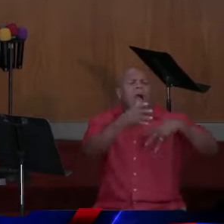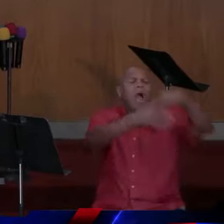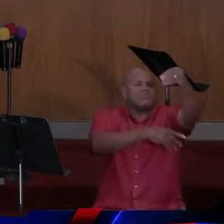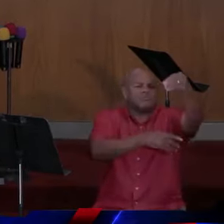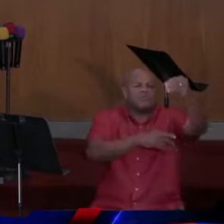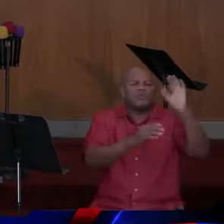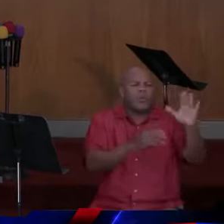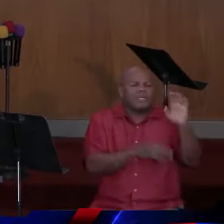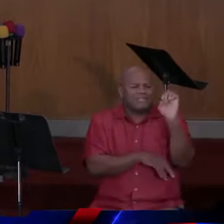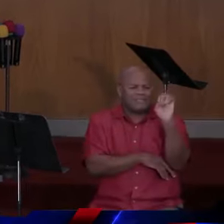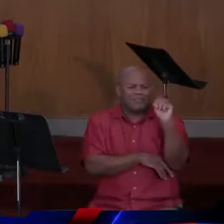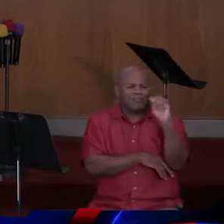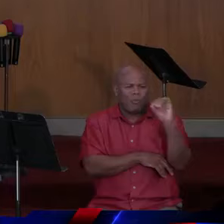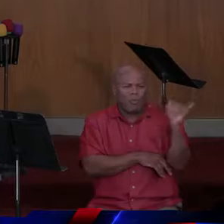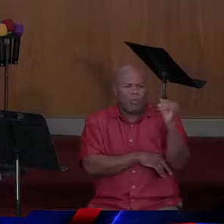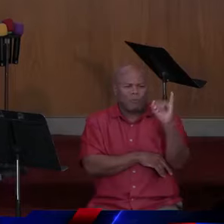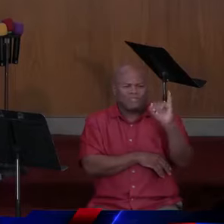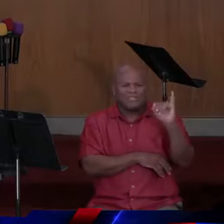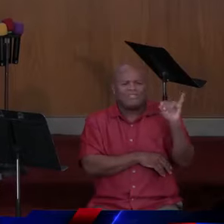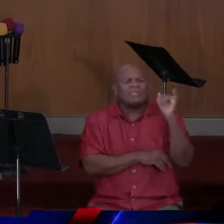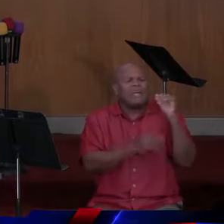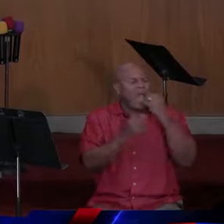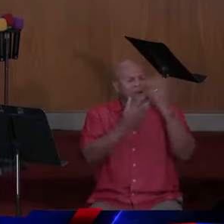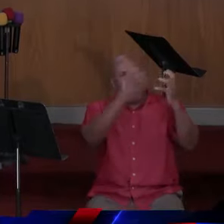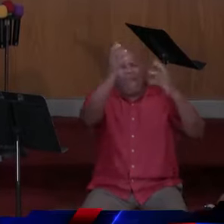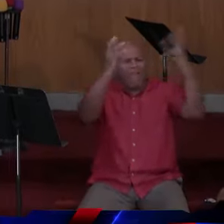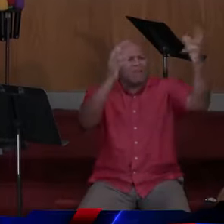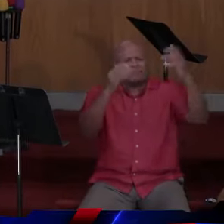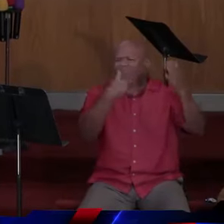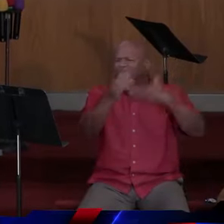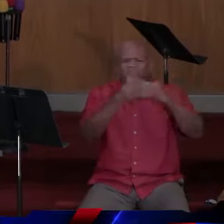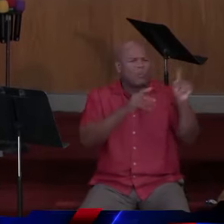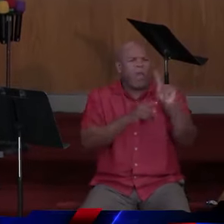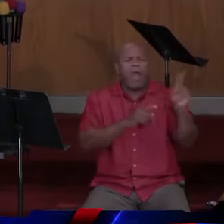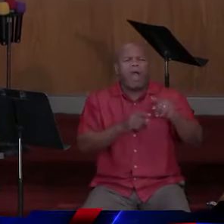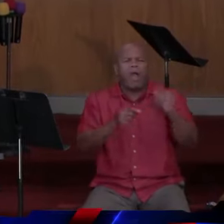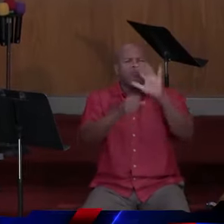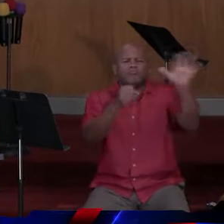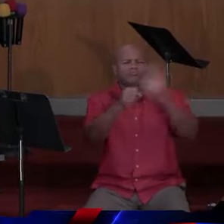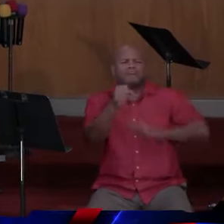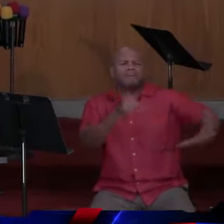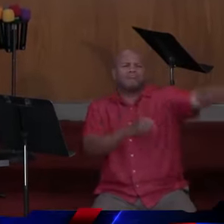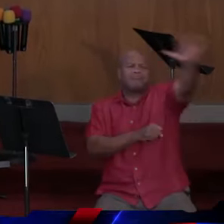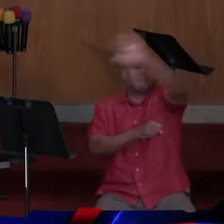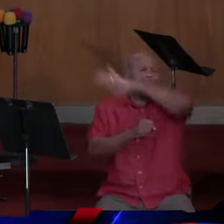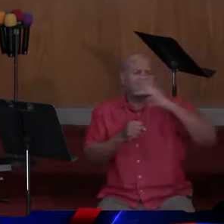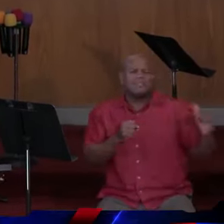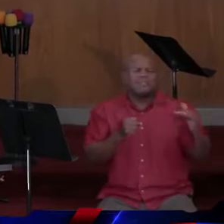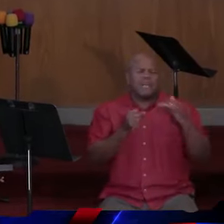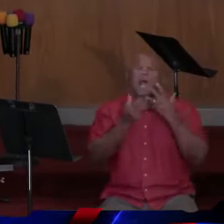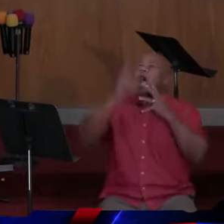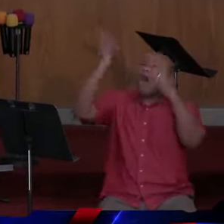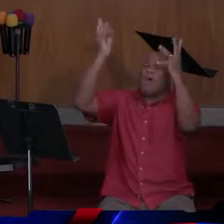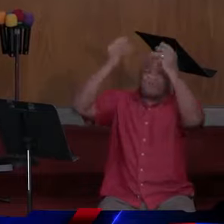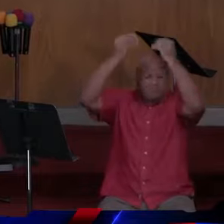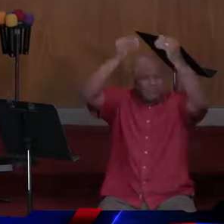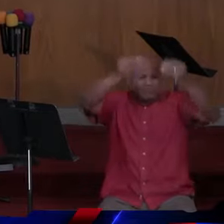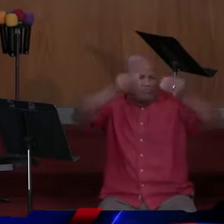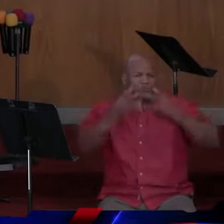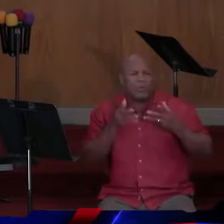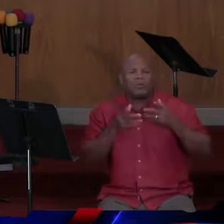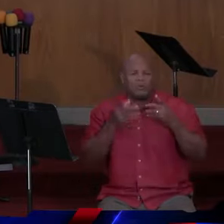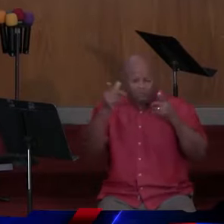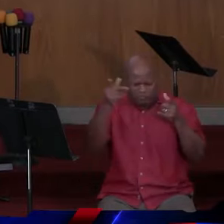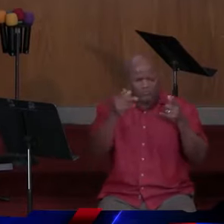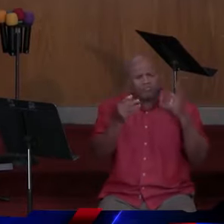Shout hallelujah. But wherever you are, let us magnify the Lord together. Amen. For this God, he is God, and he shall be